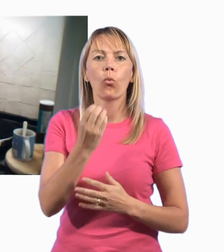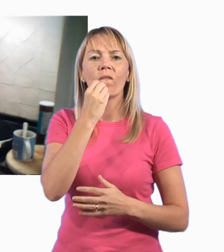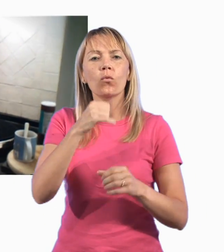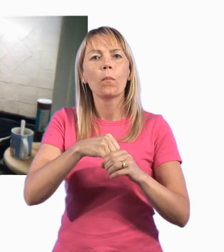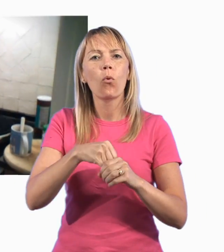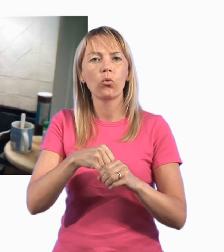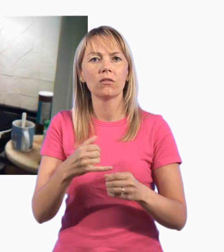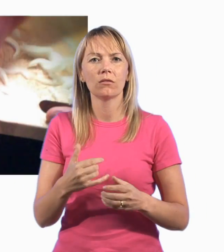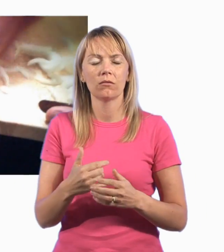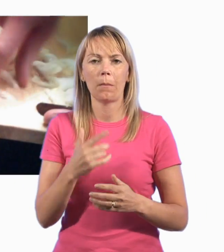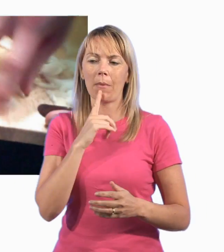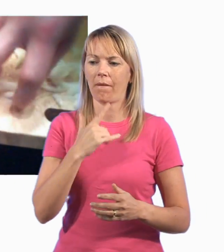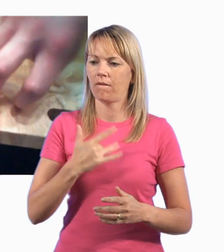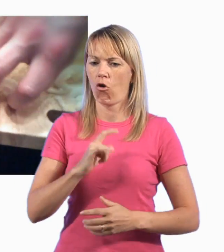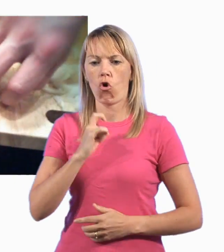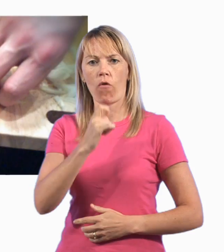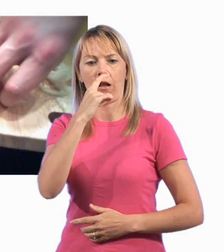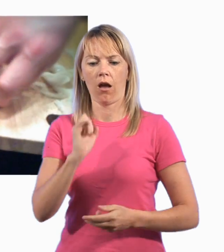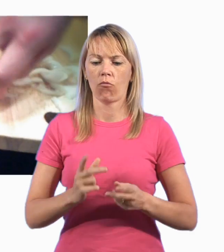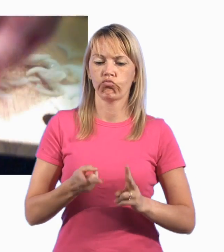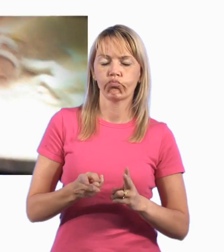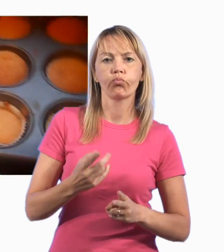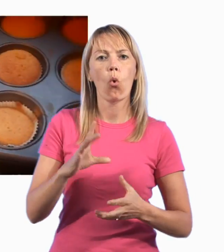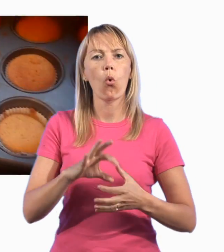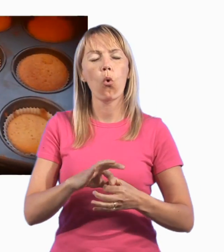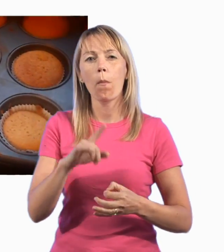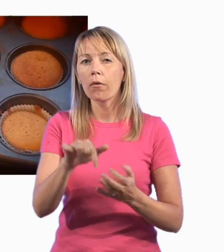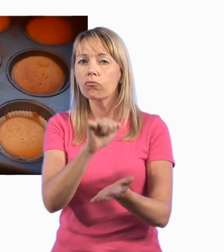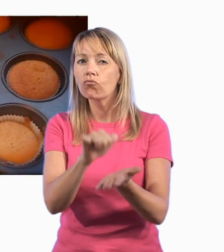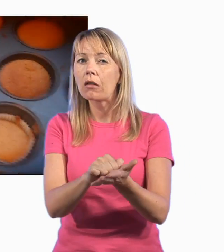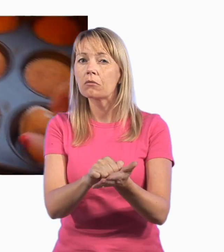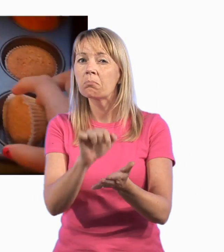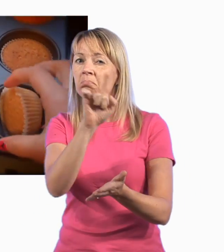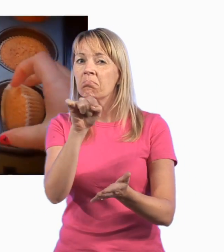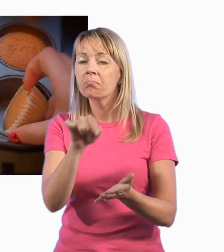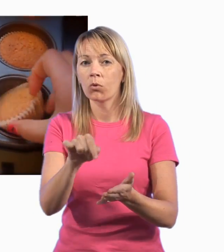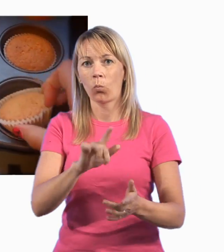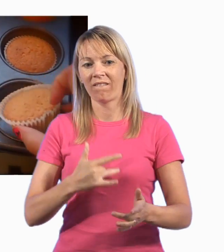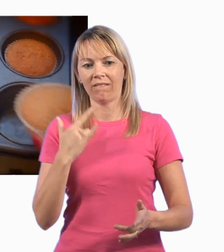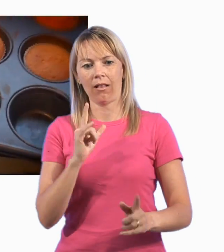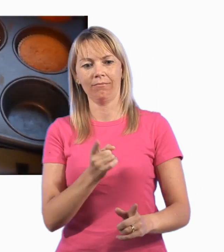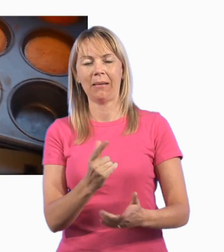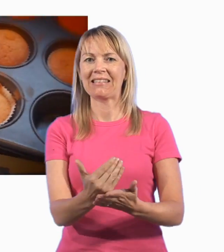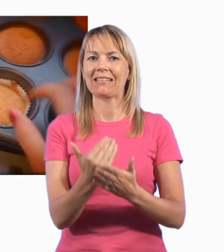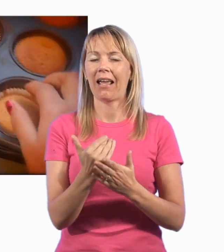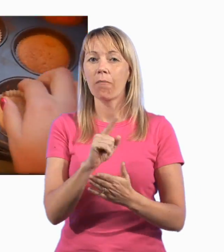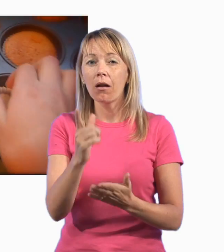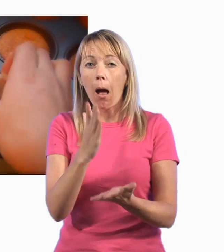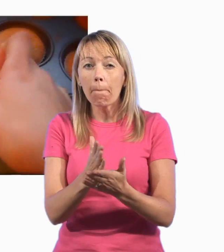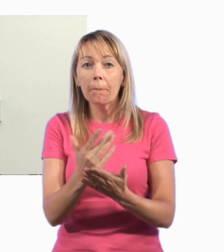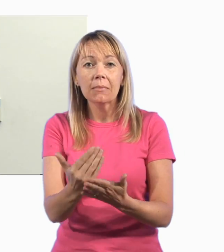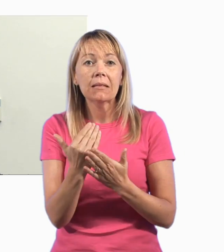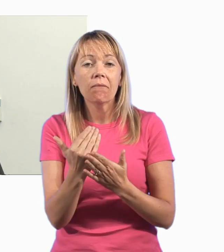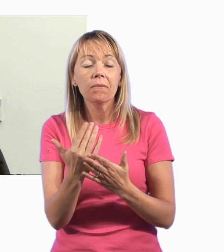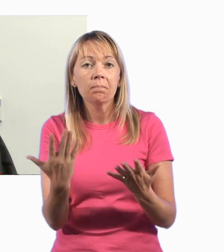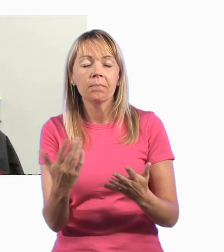they can prepare food safely at home, but is that confidence really justified? Are the things that we think are safe quite as safe as we think they are?